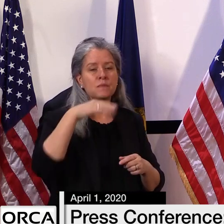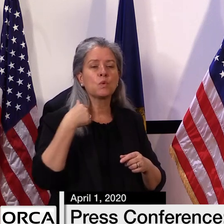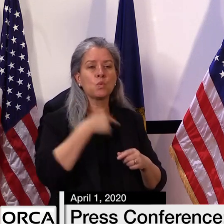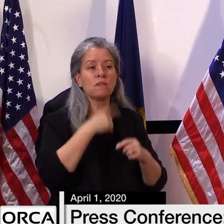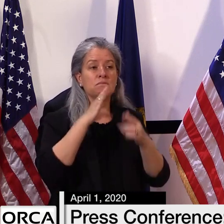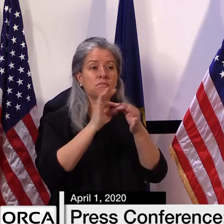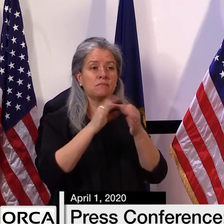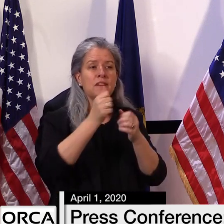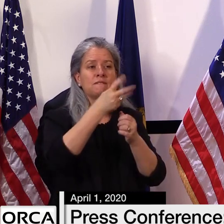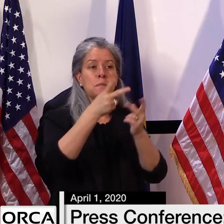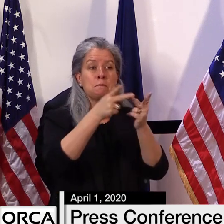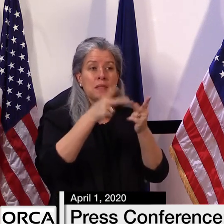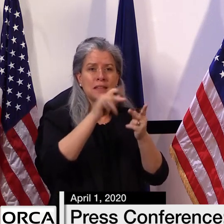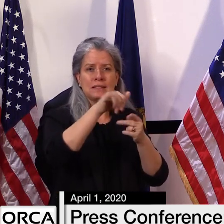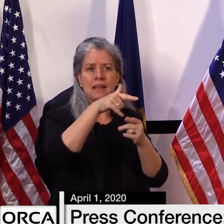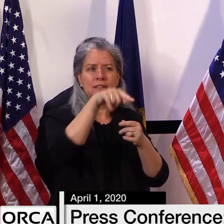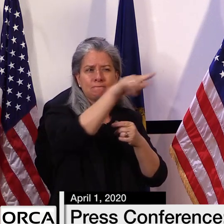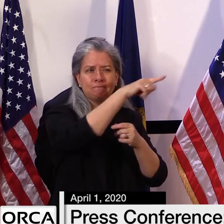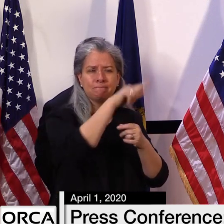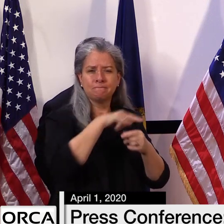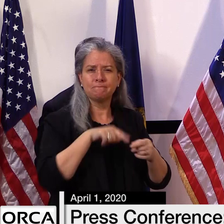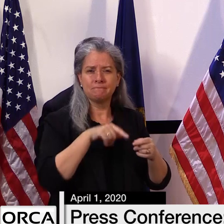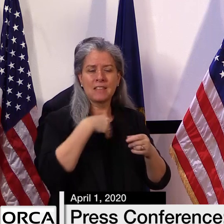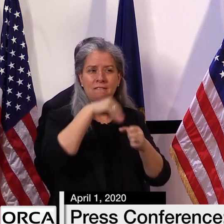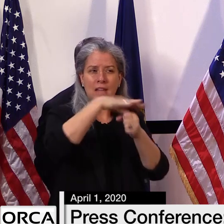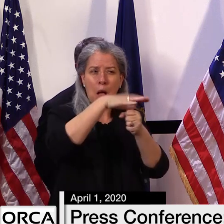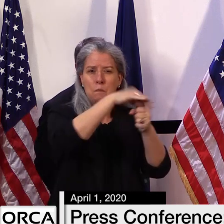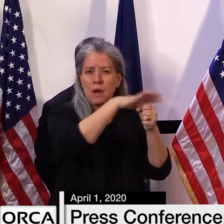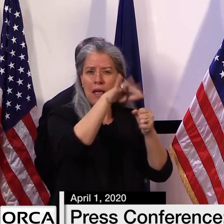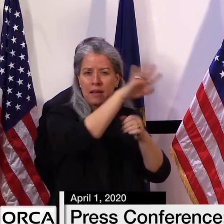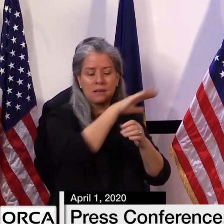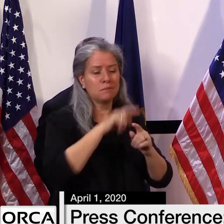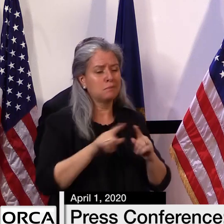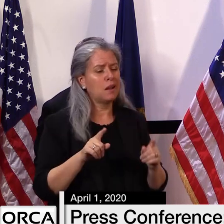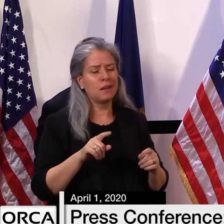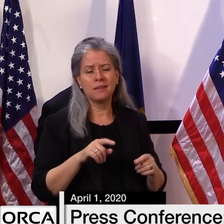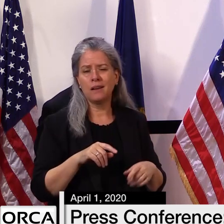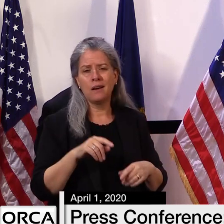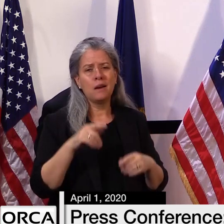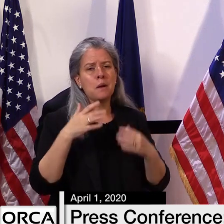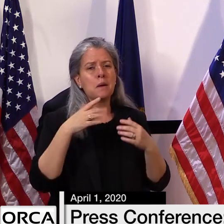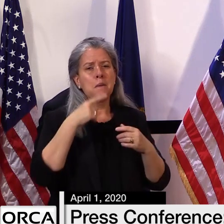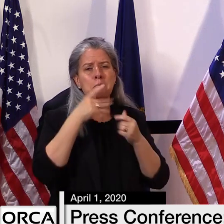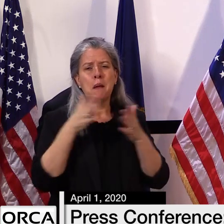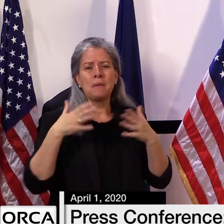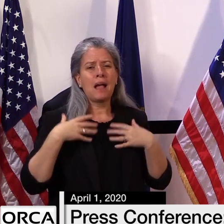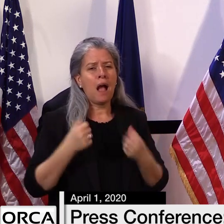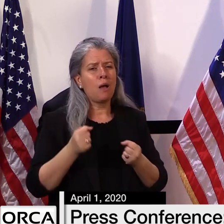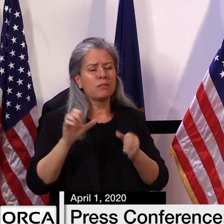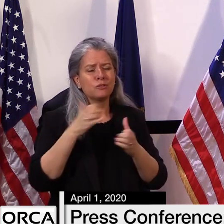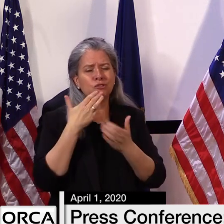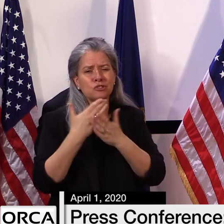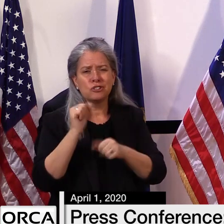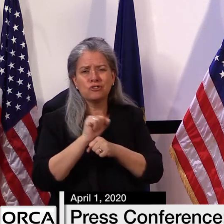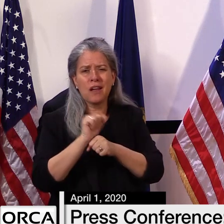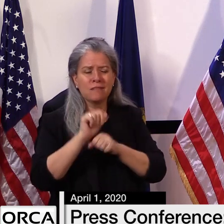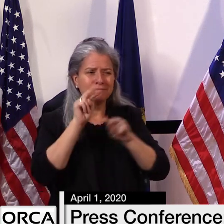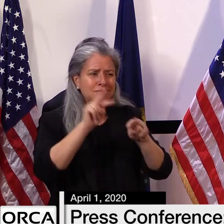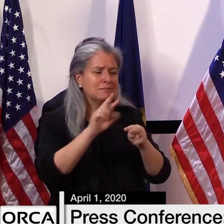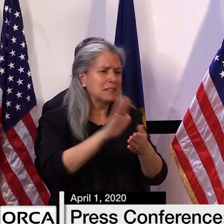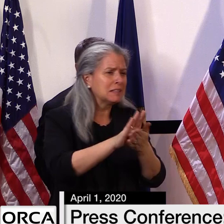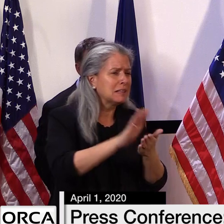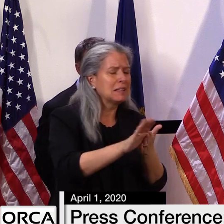outbreaks, there's a lot of good public health boots on the ground work occurring in those places, and we have